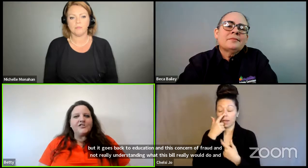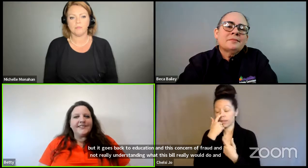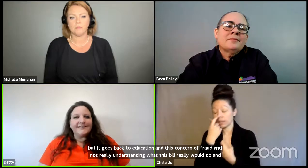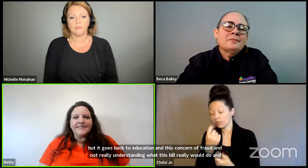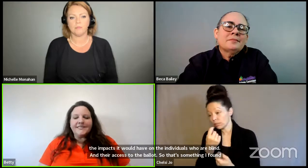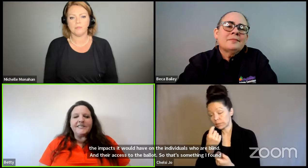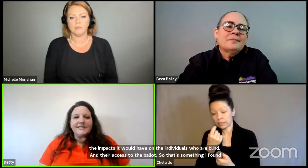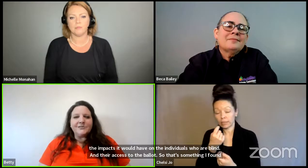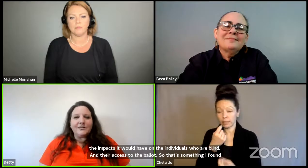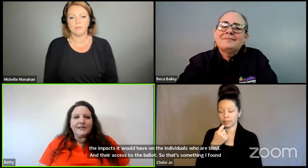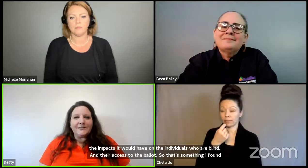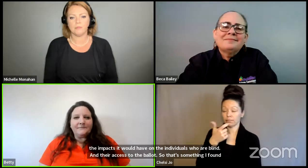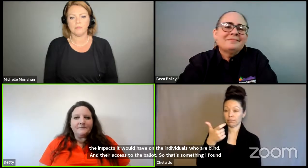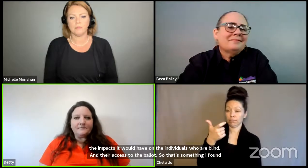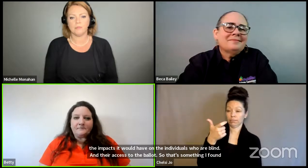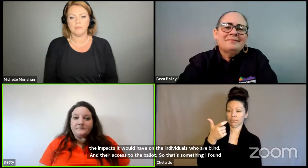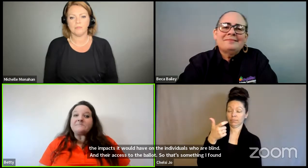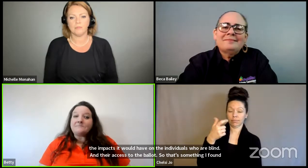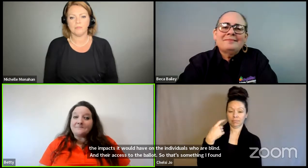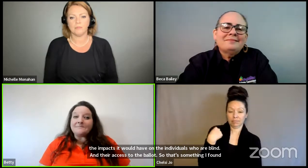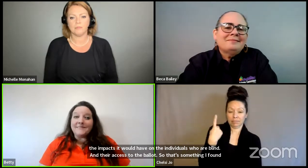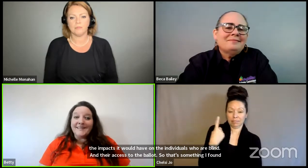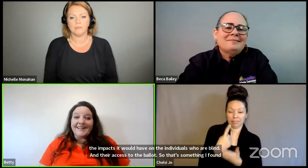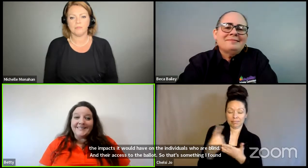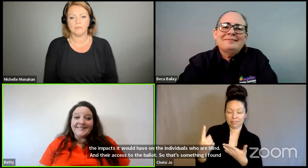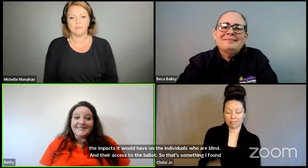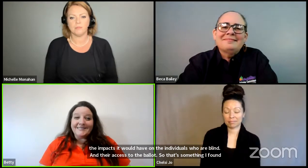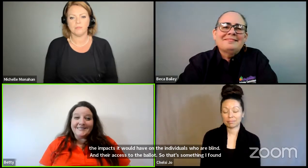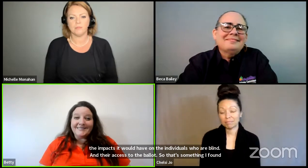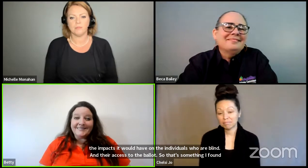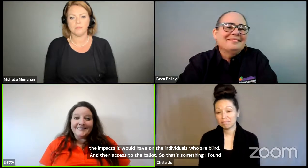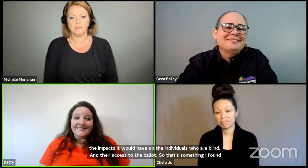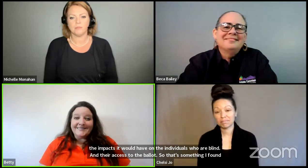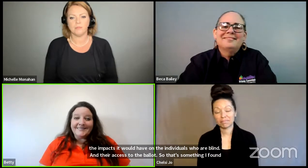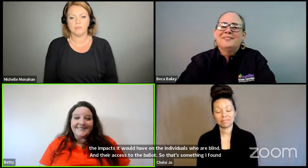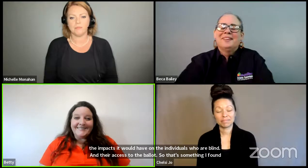just watching and listening this week. Yeah.